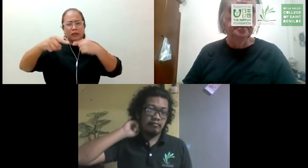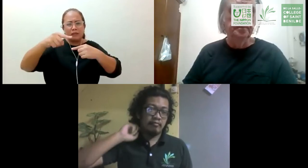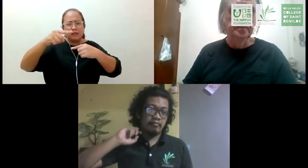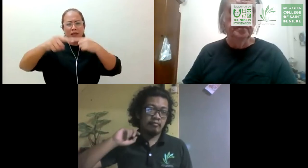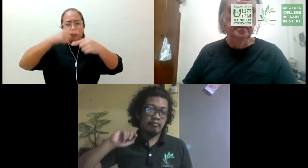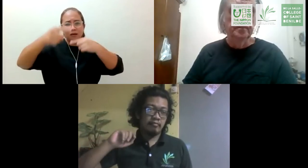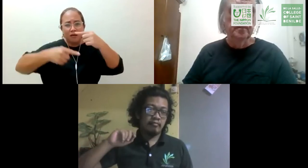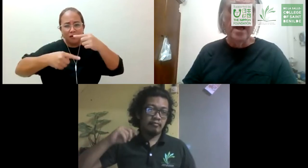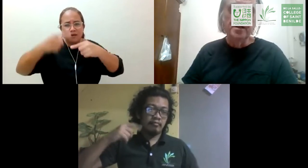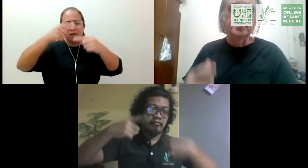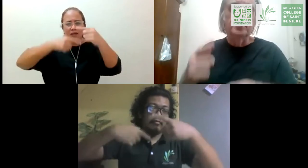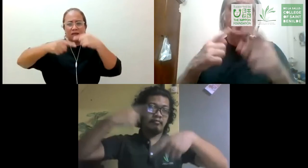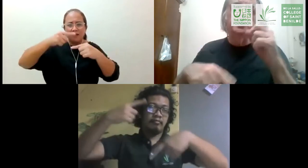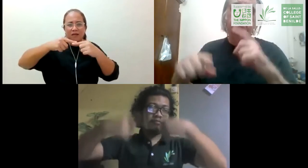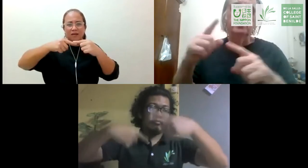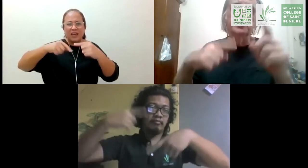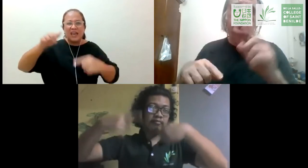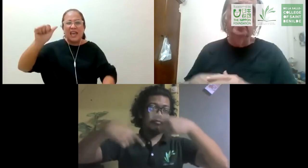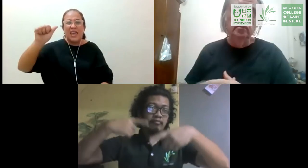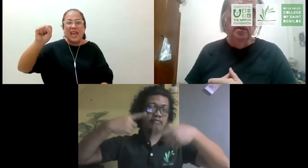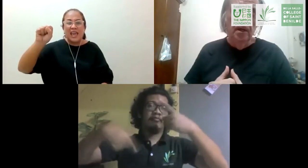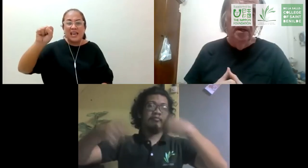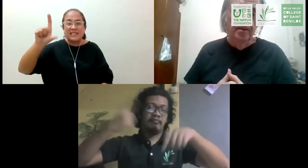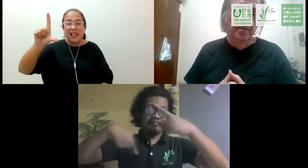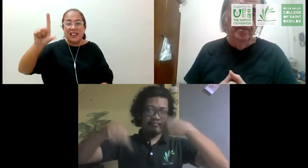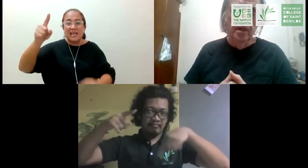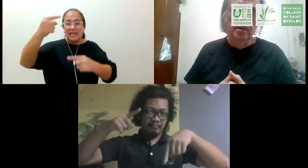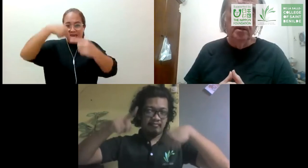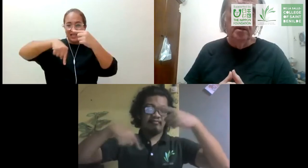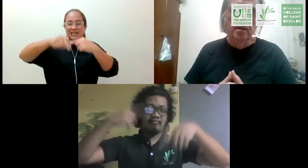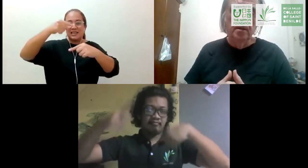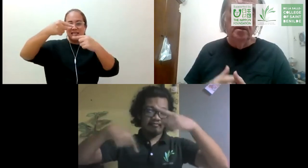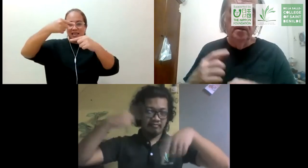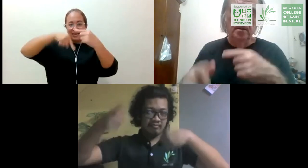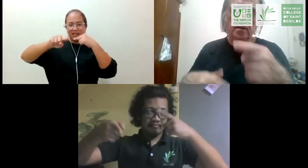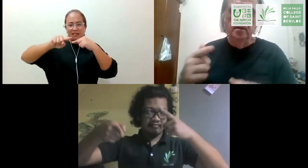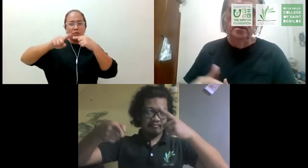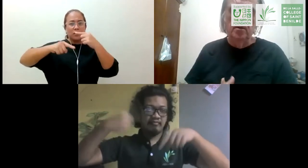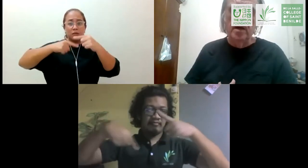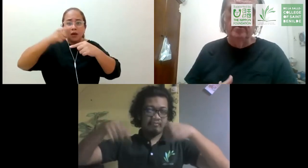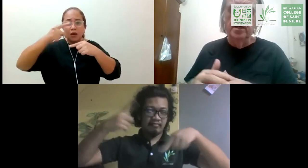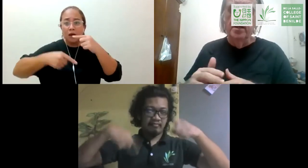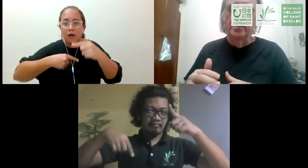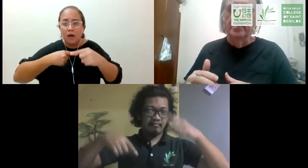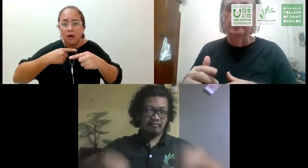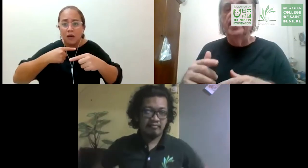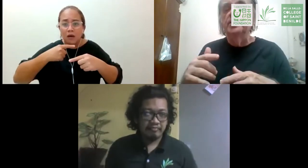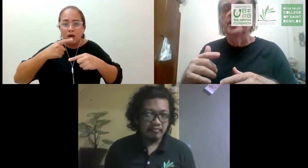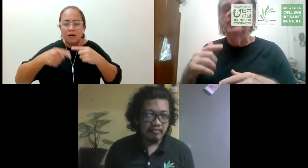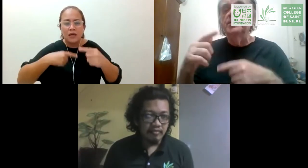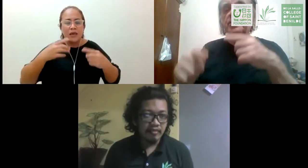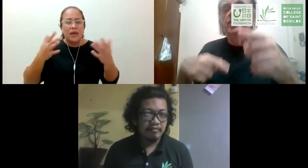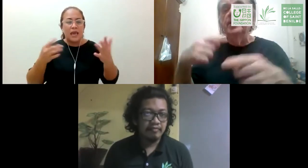right? ASL actually goes inward, but so I would, if you